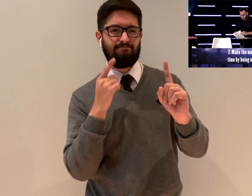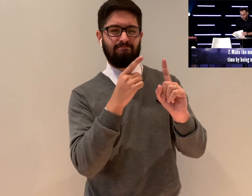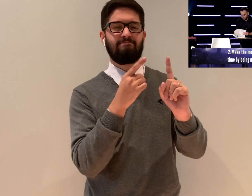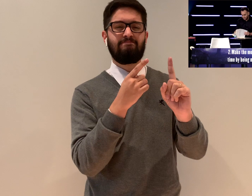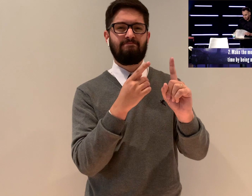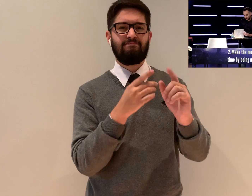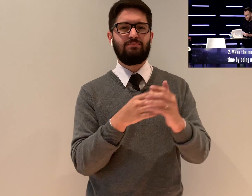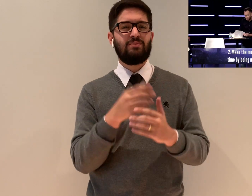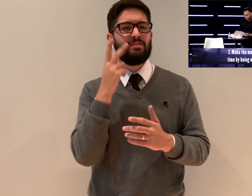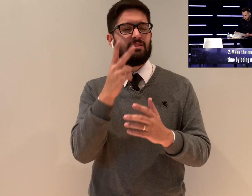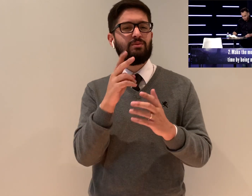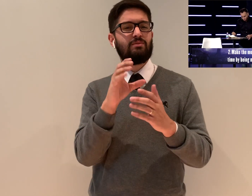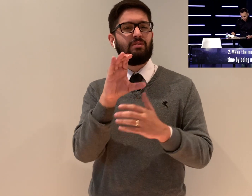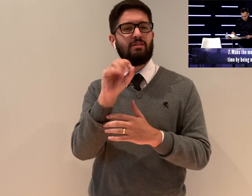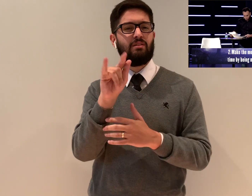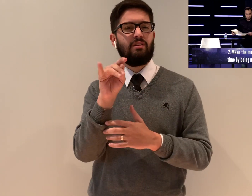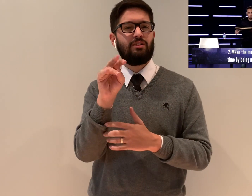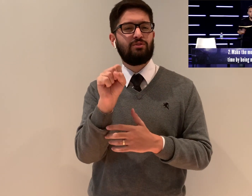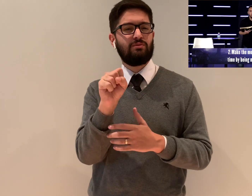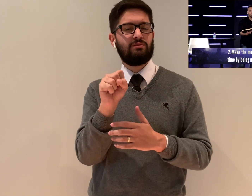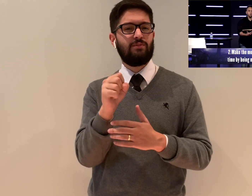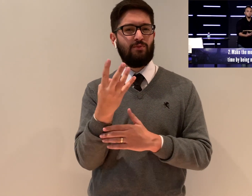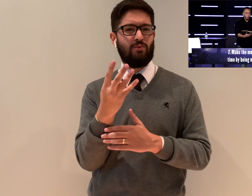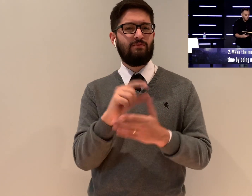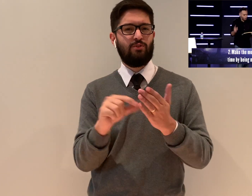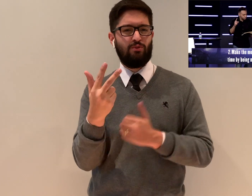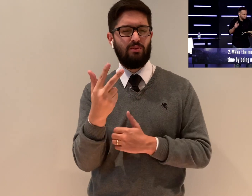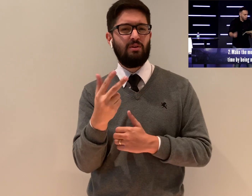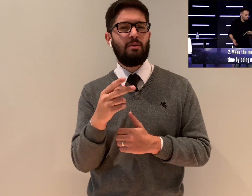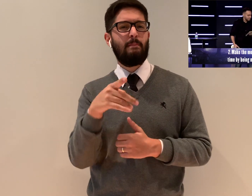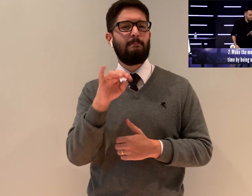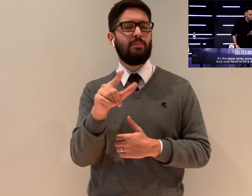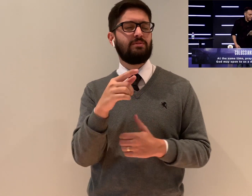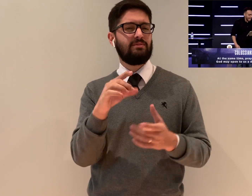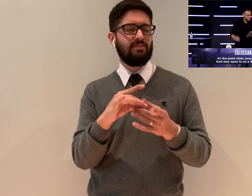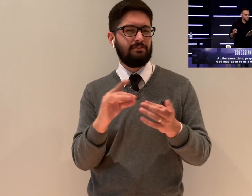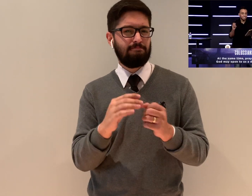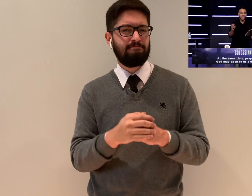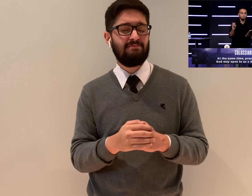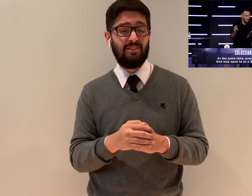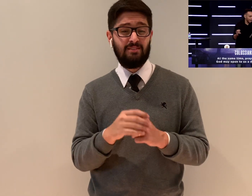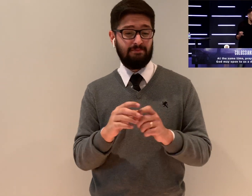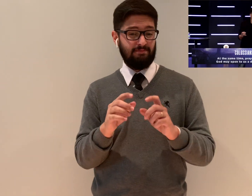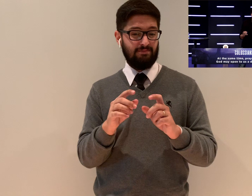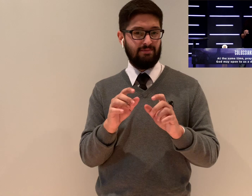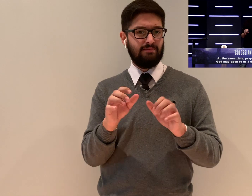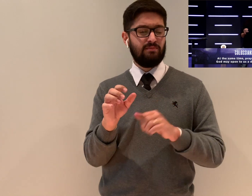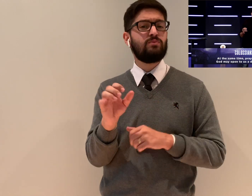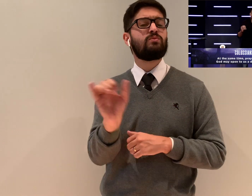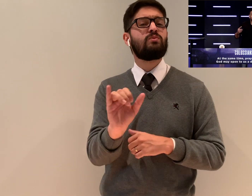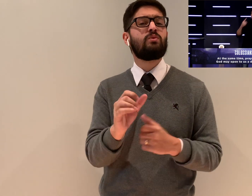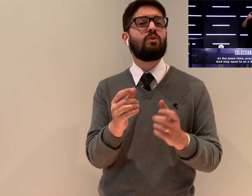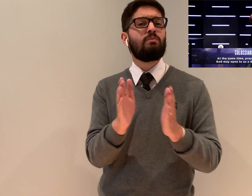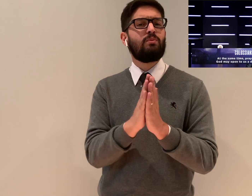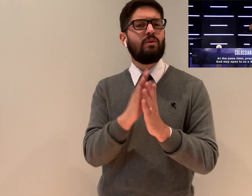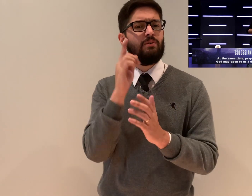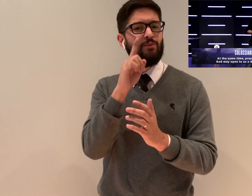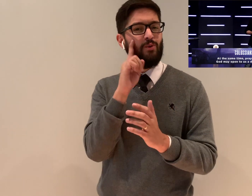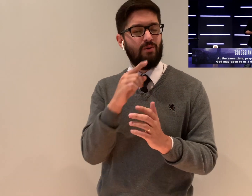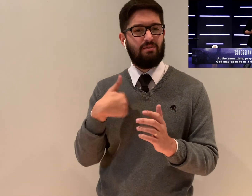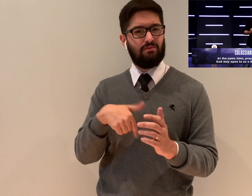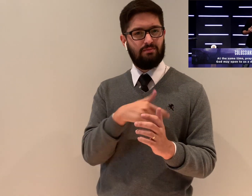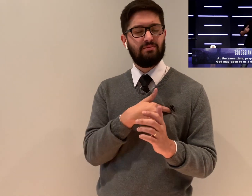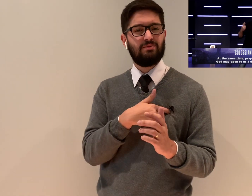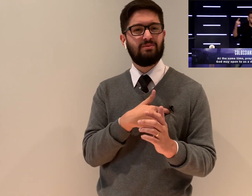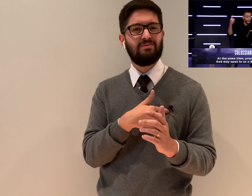word of God says in Colossians 4, verse 3. Paul writes the following. At the same time, pray also for